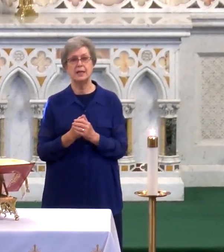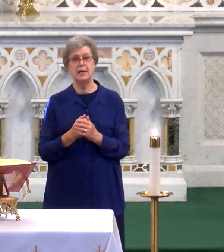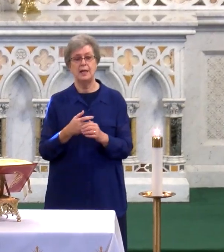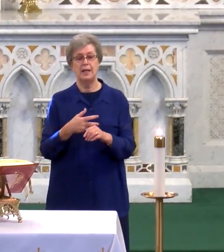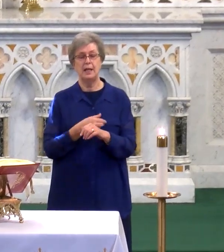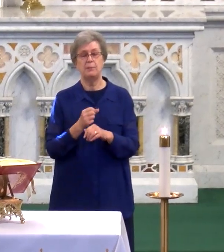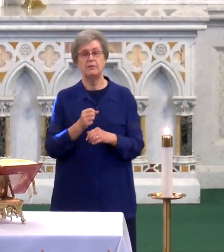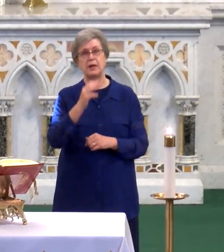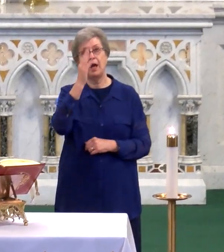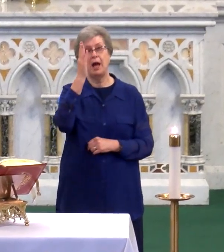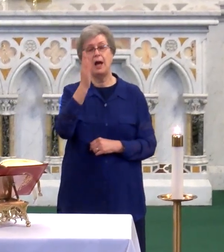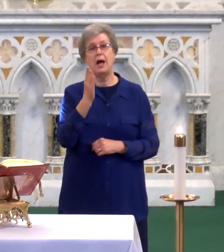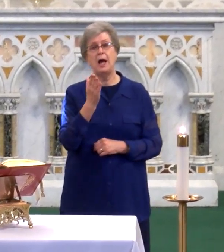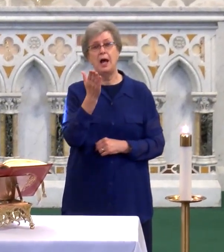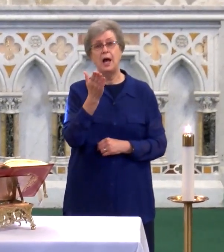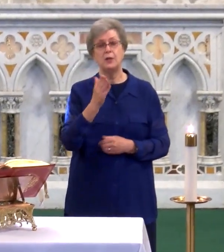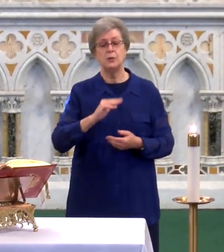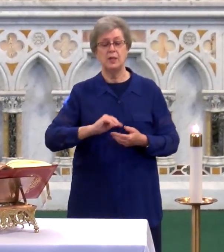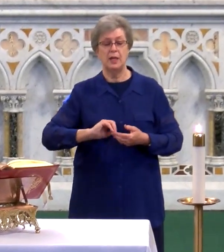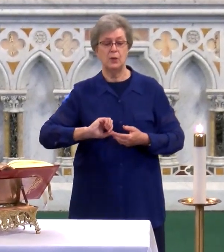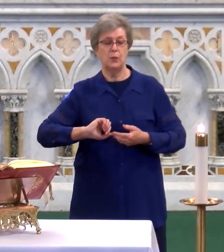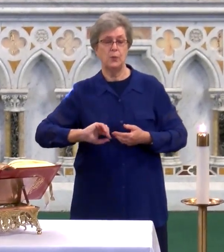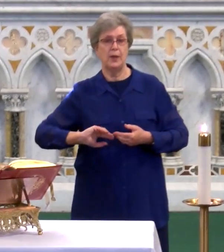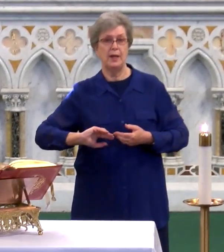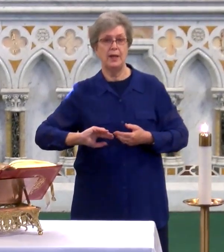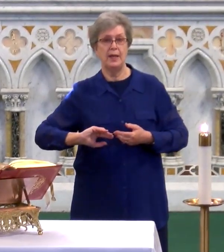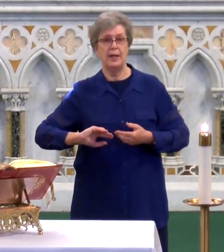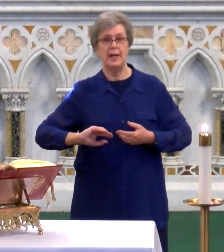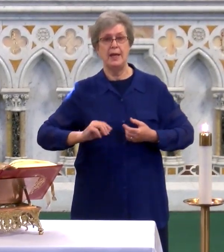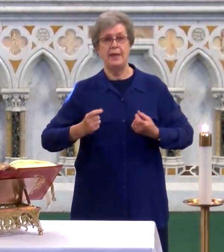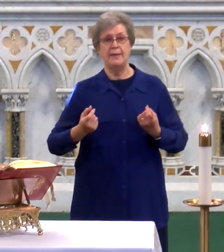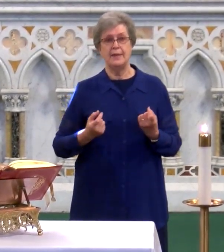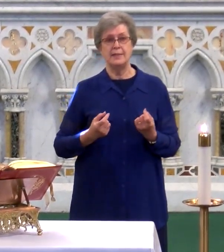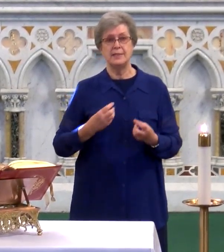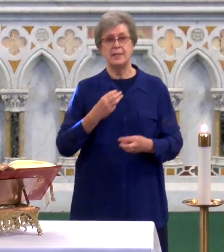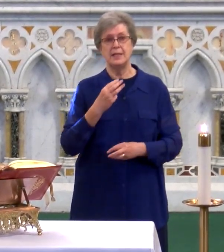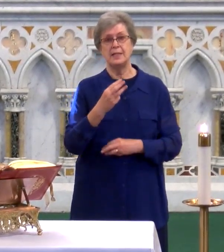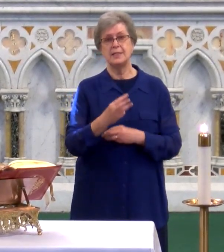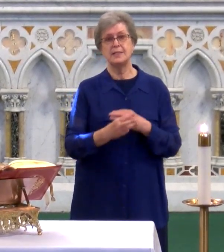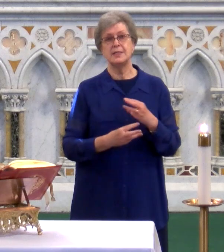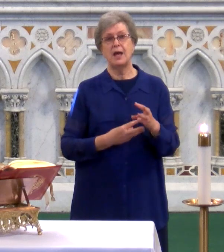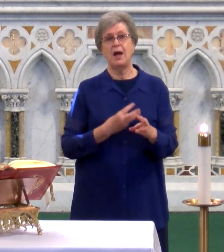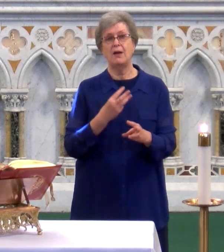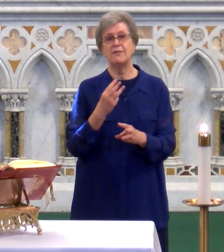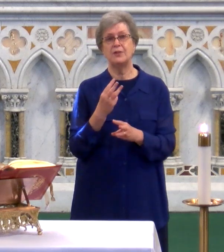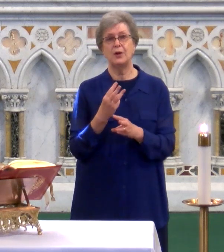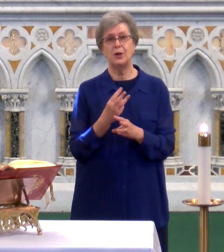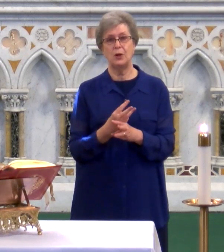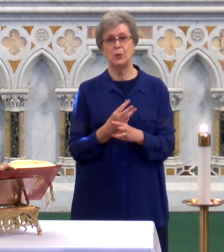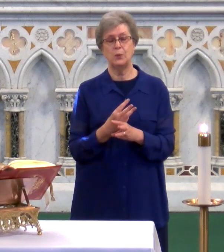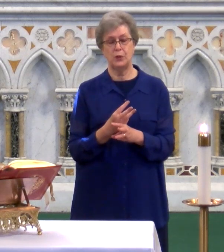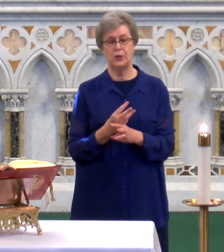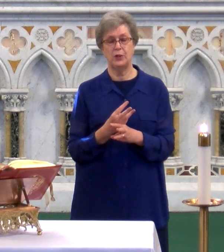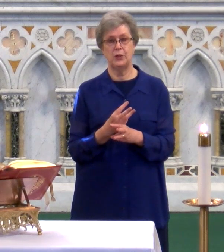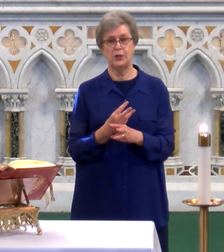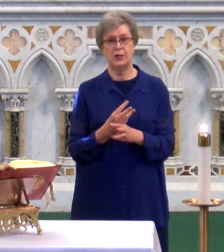nobis. Lamb of God, you take away the sins of the